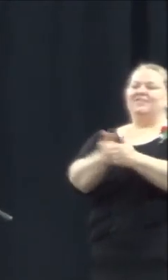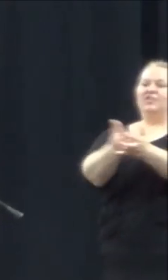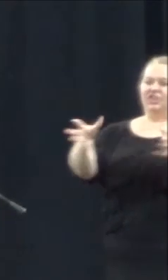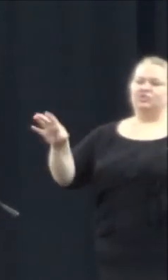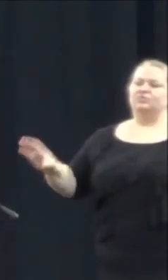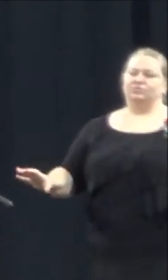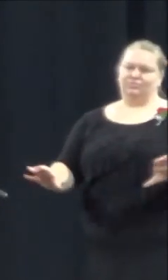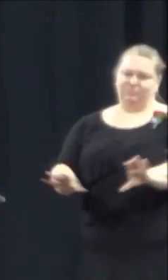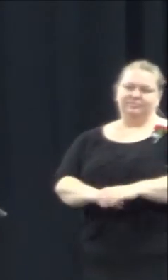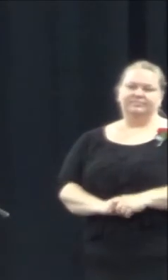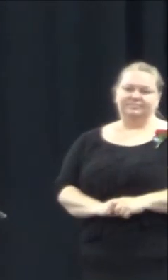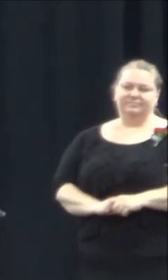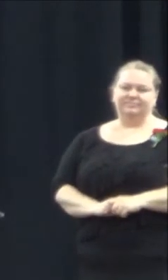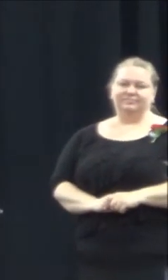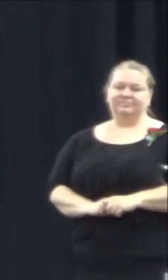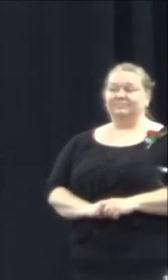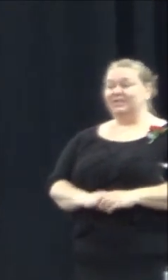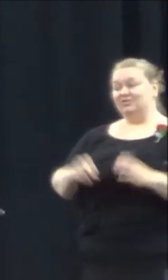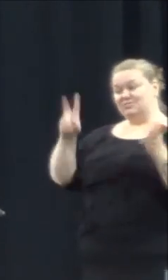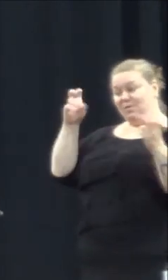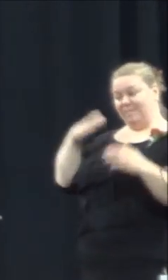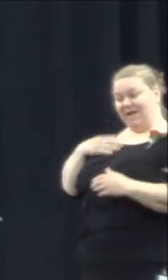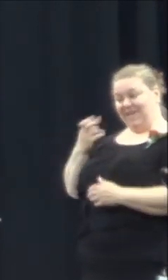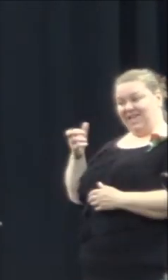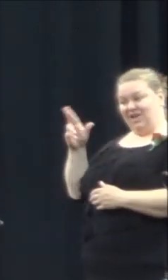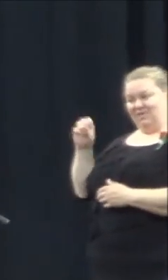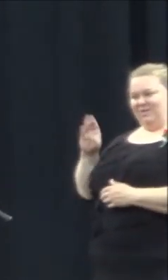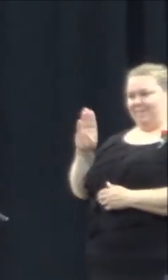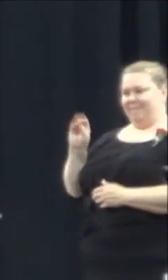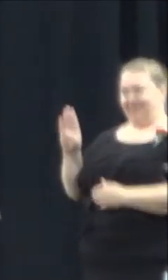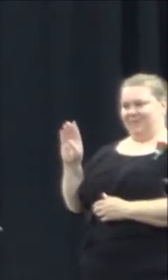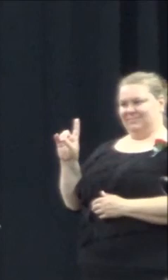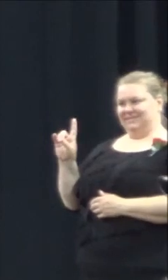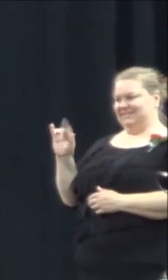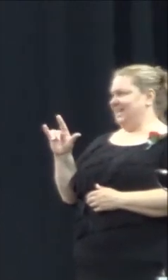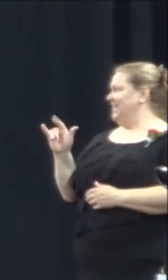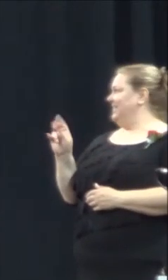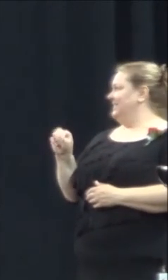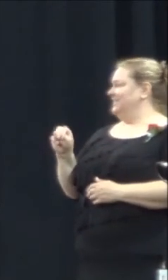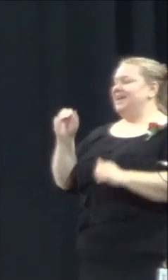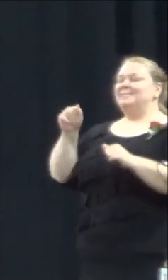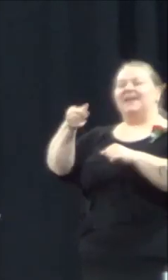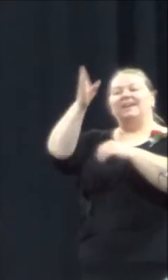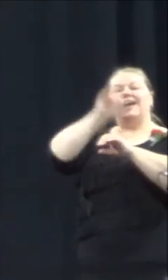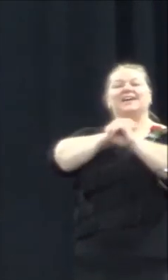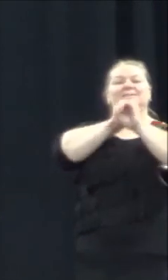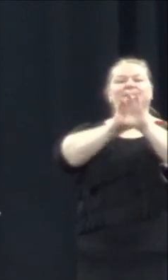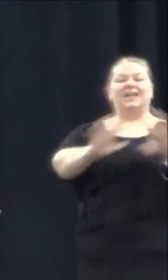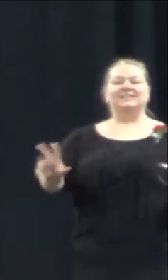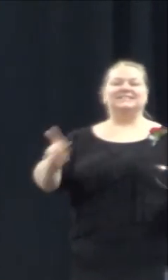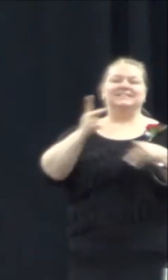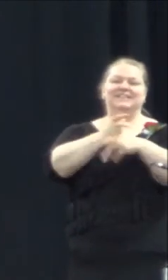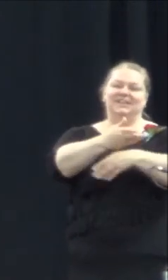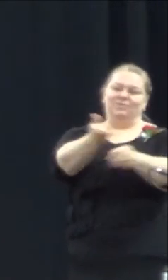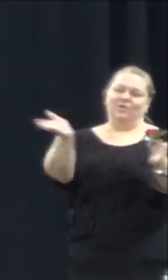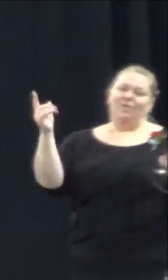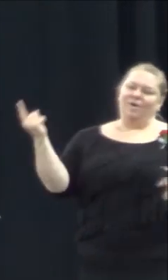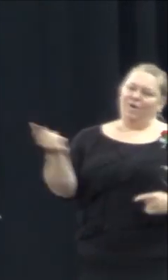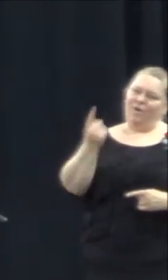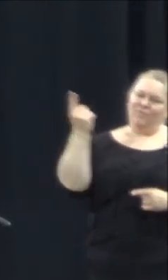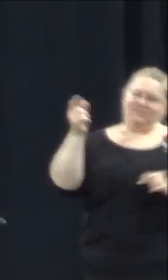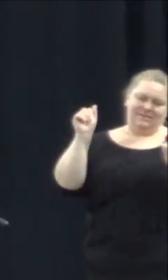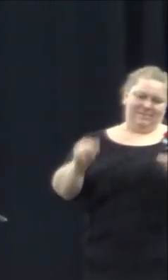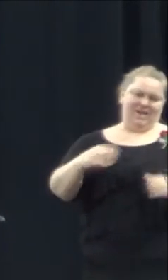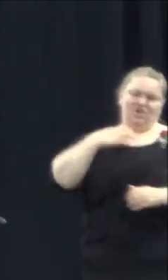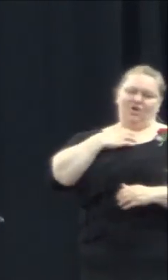will do. To quote my hero, Mandela, may God's blessings keep you always. May your